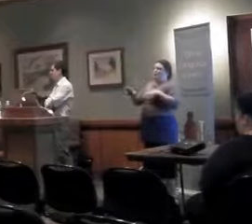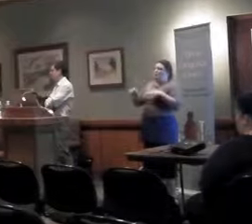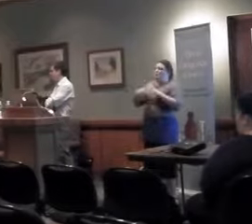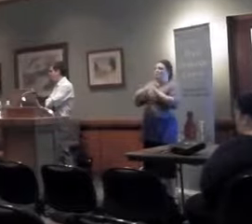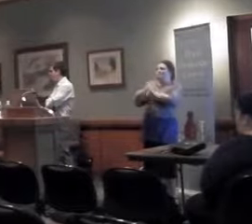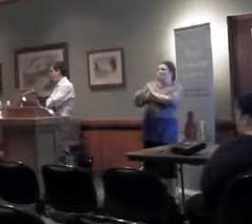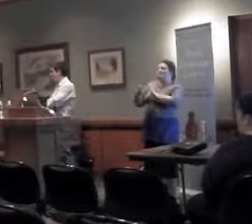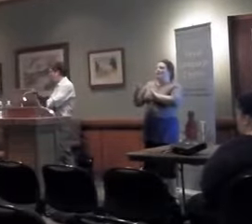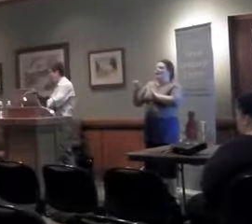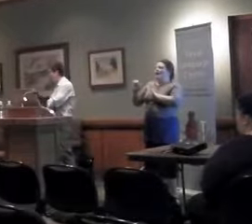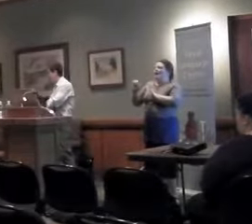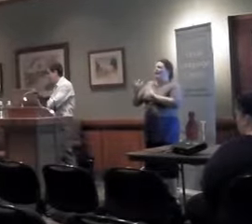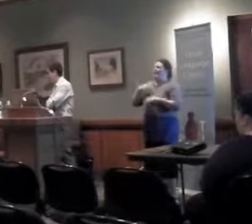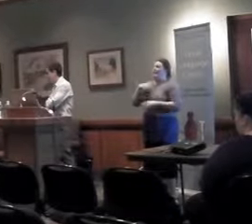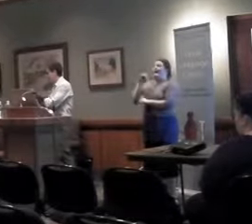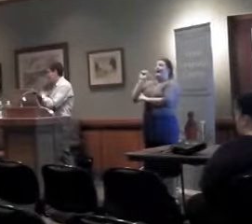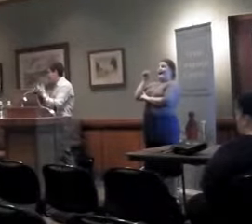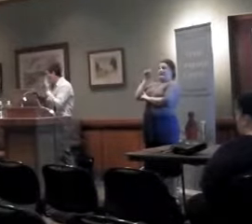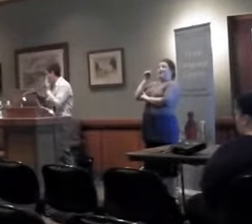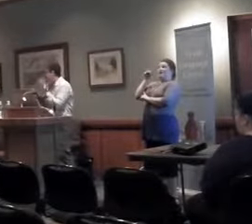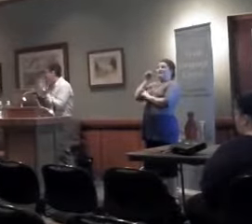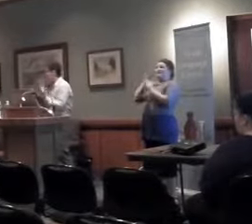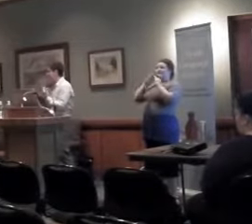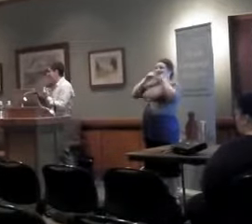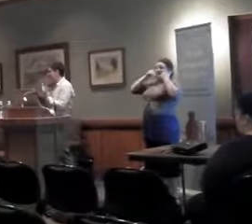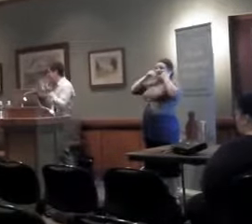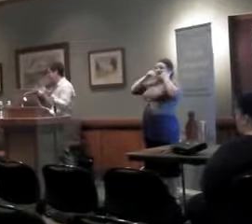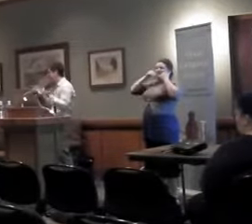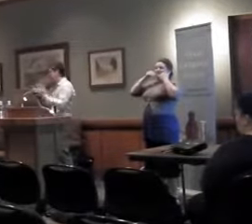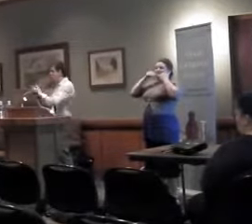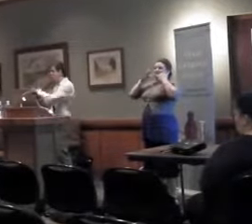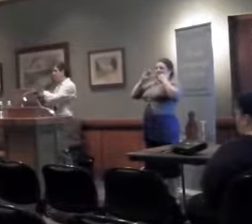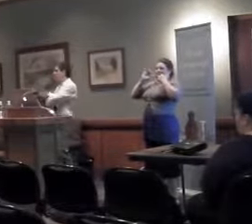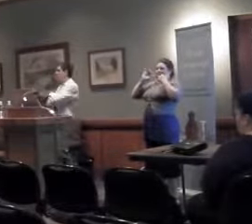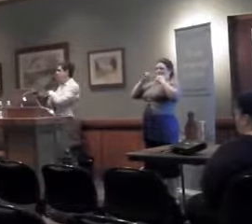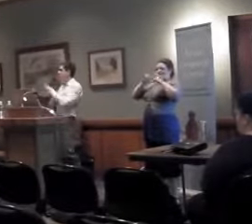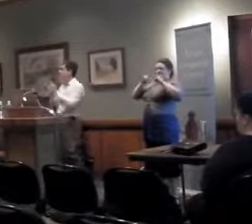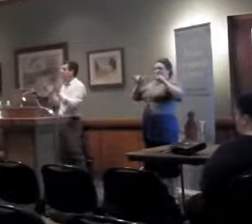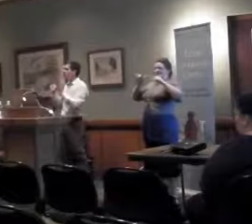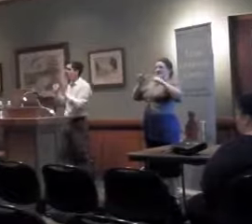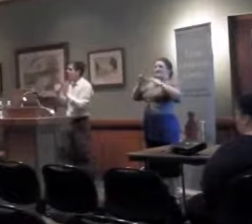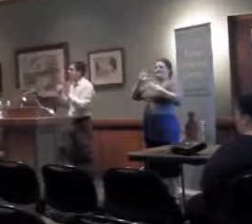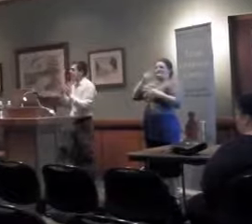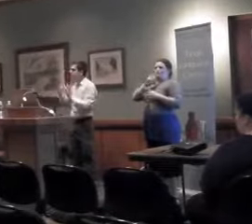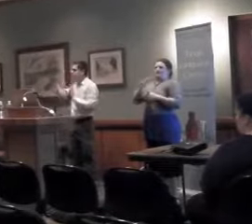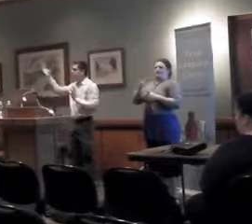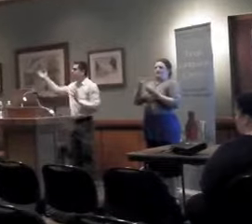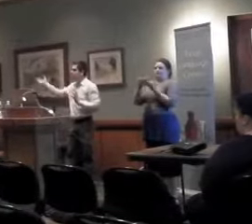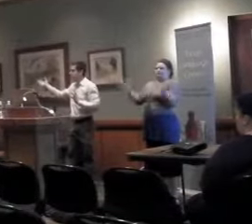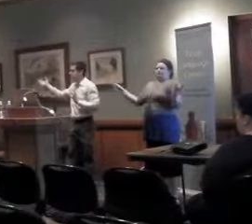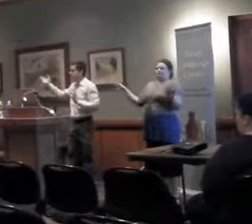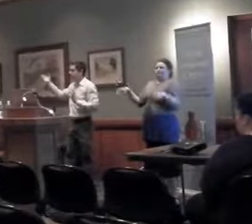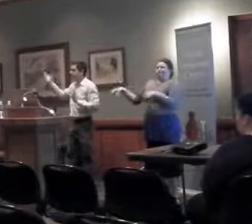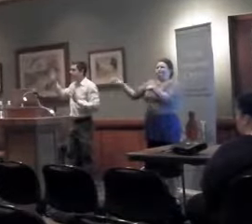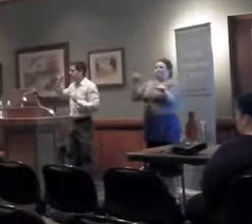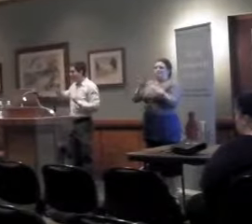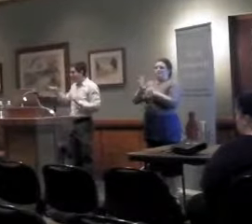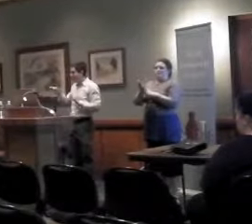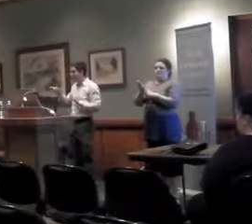use, everything from kind of head nods and smiles and whatever, that seem to be very similar across